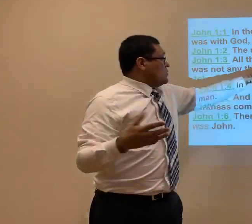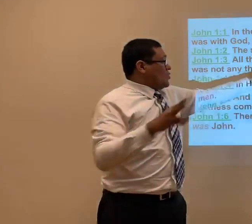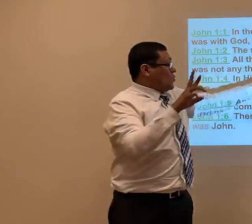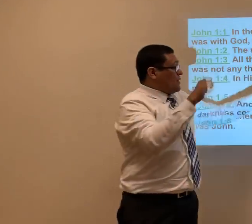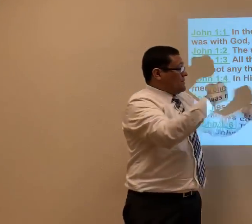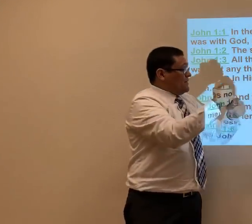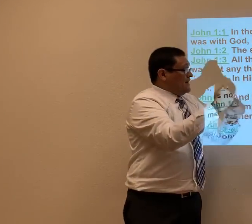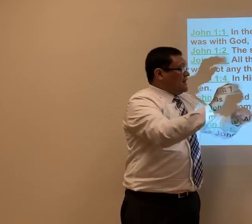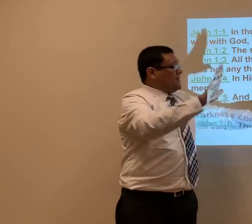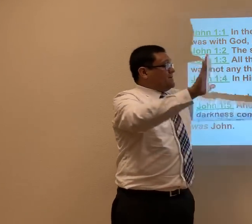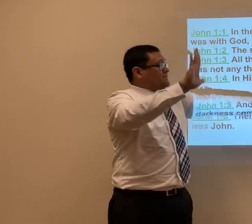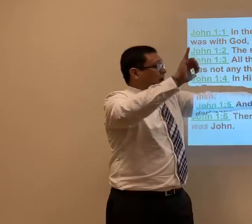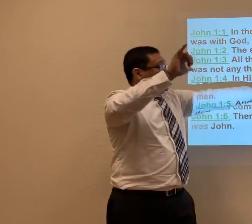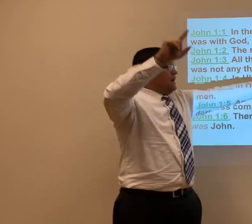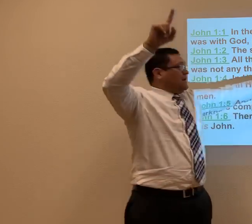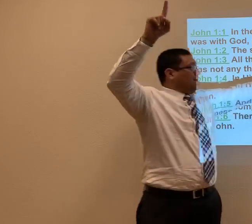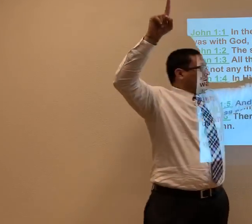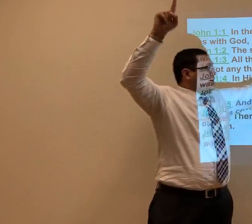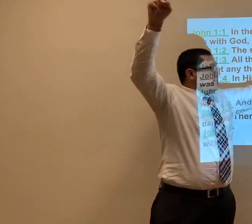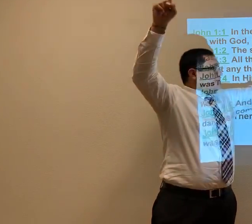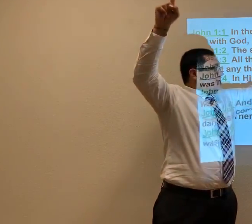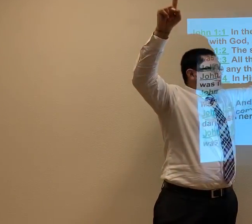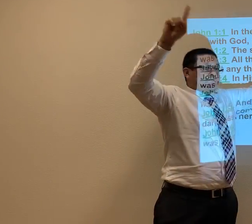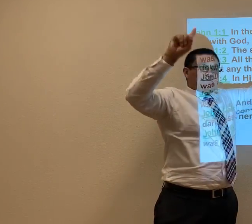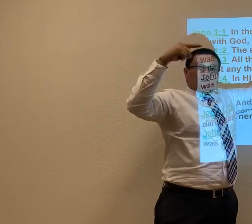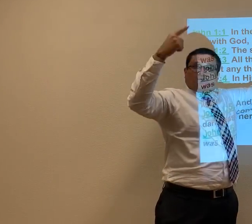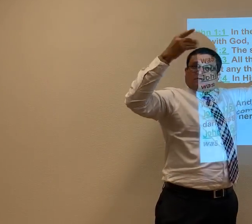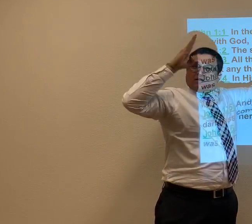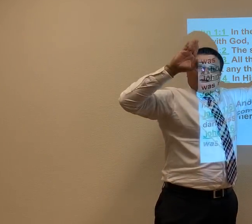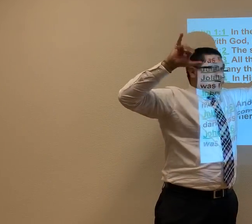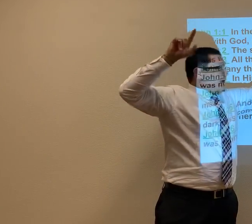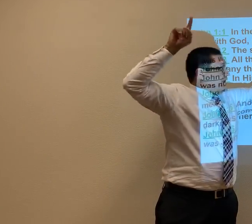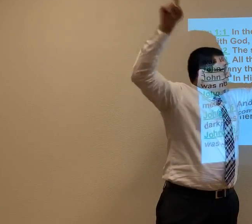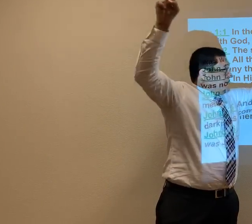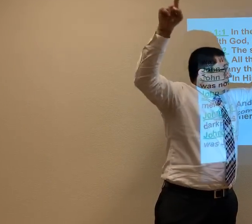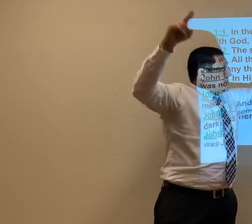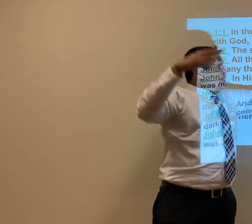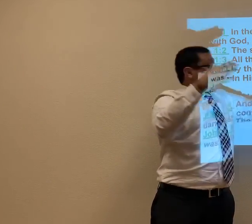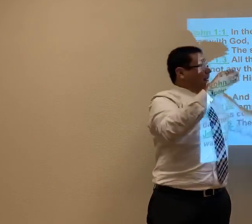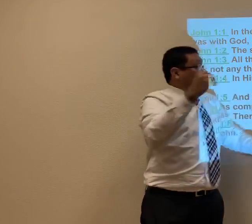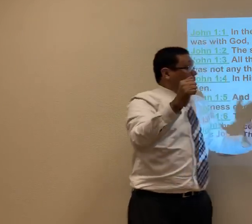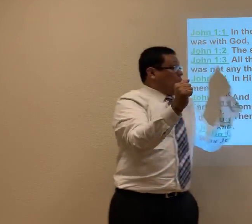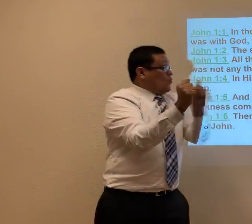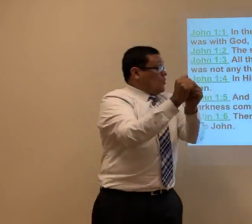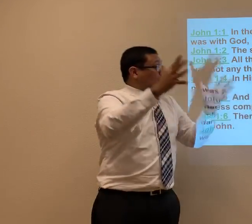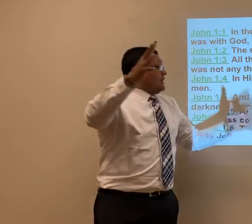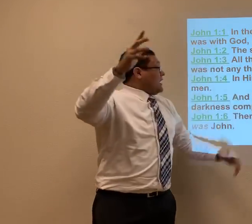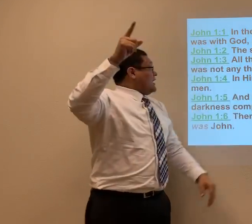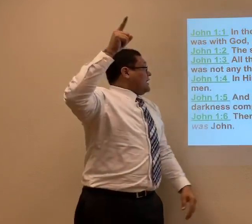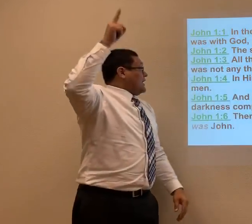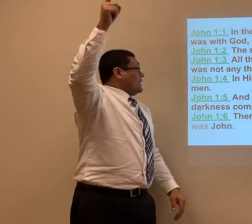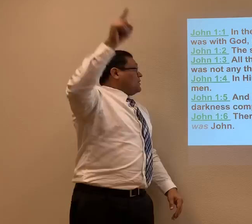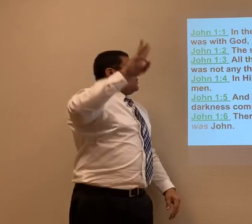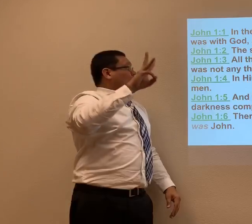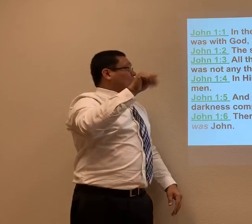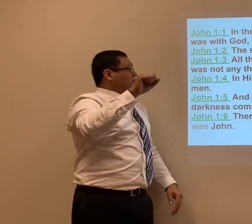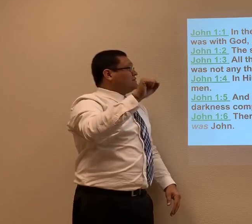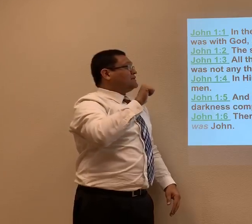things, but all things were made by him. And without him, and notice it says him, only one. And without him was